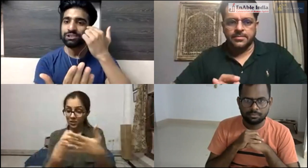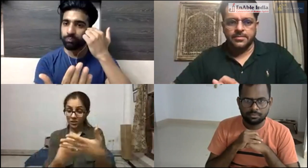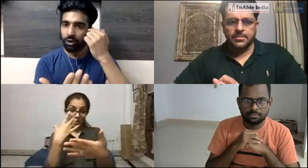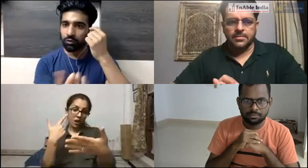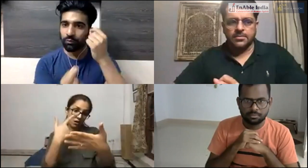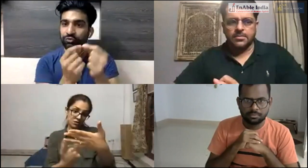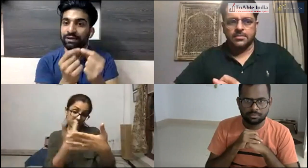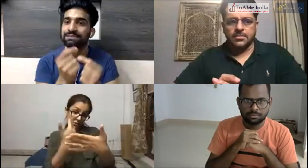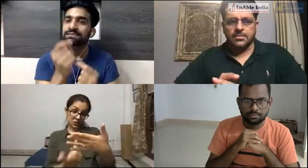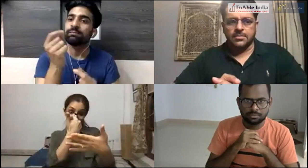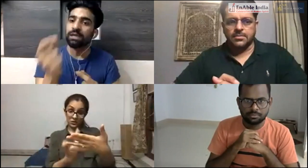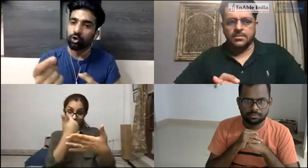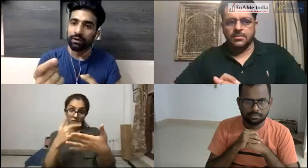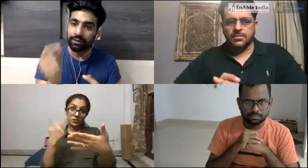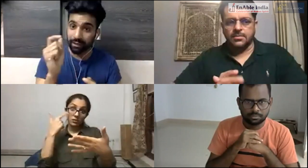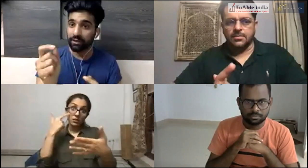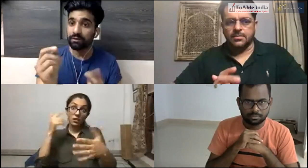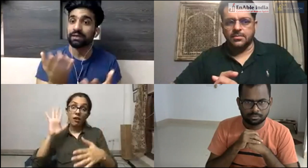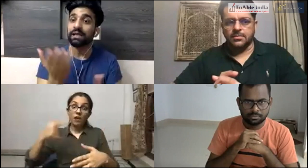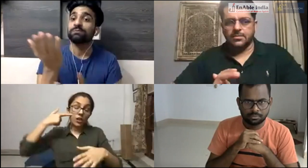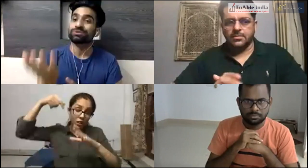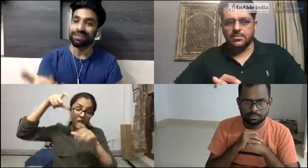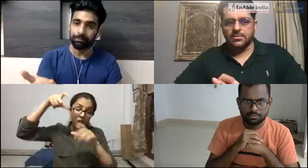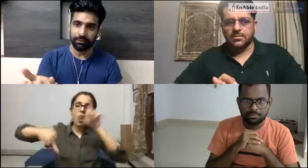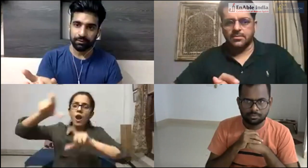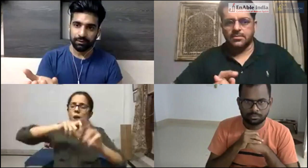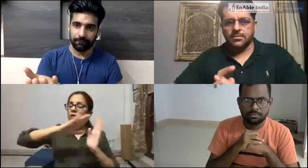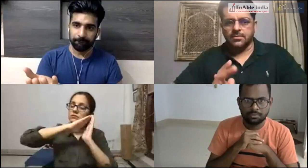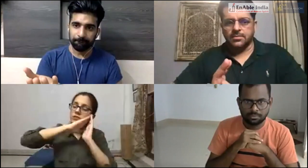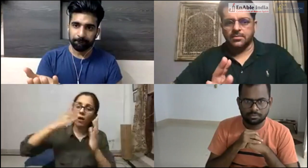eye spot, which releases the melatonin, the chemical that helps you sleep.